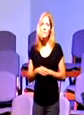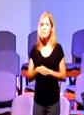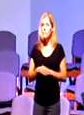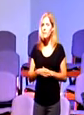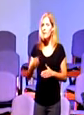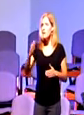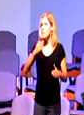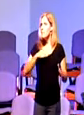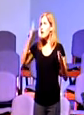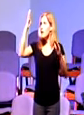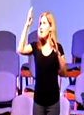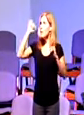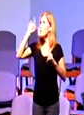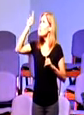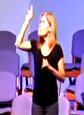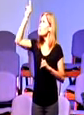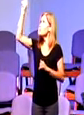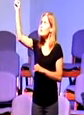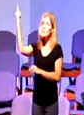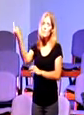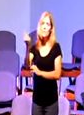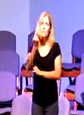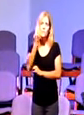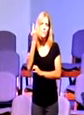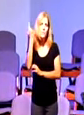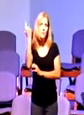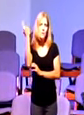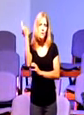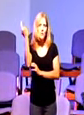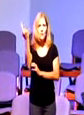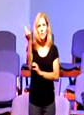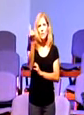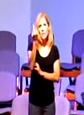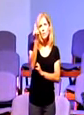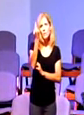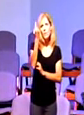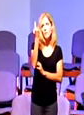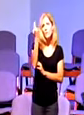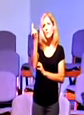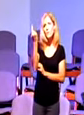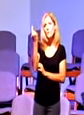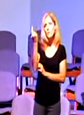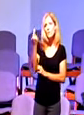don't, my hope is you alone.